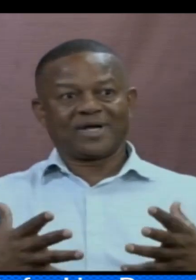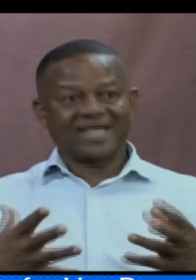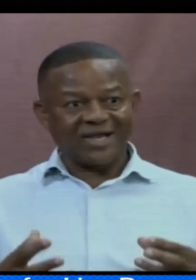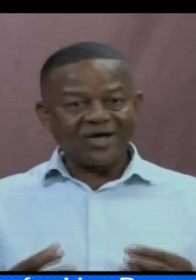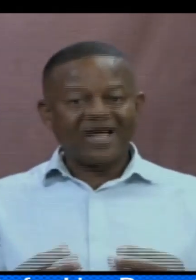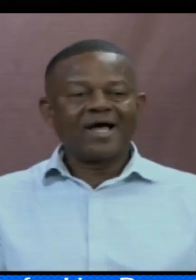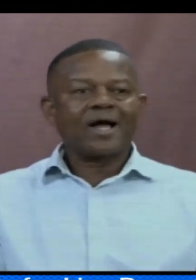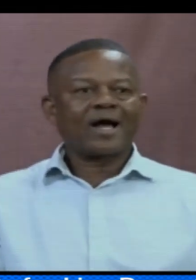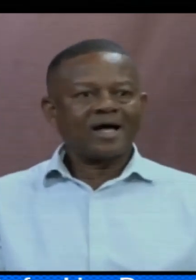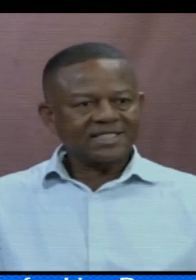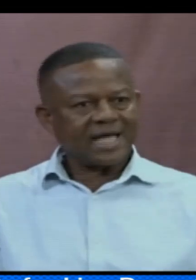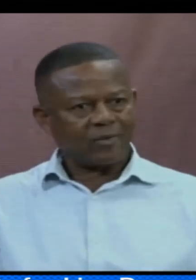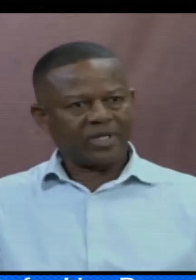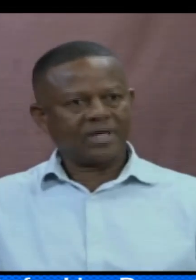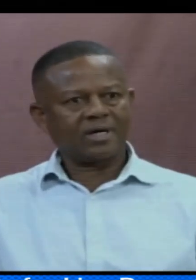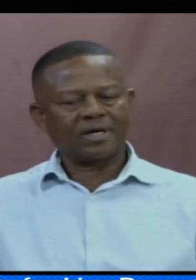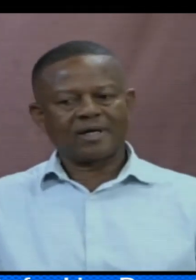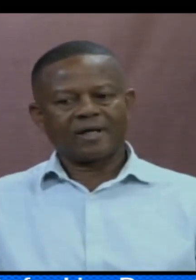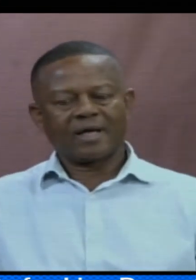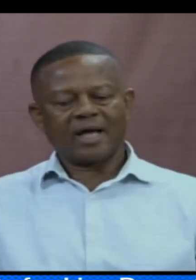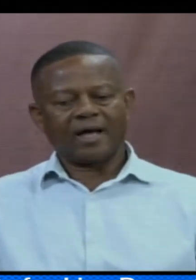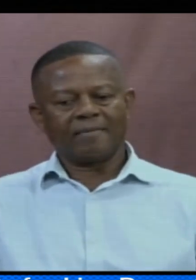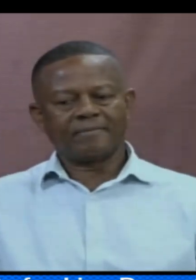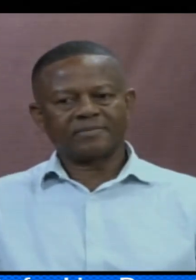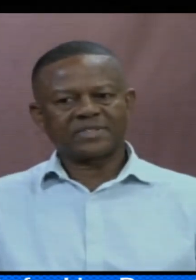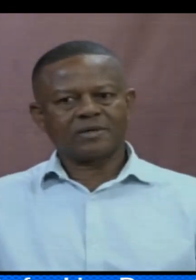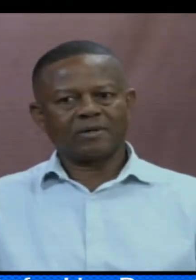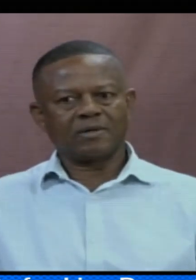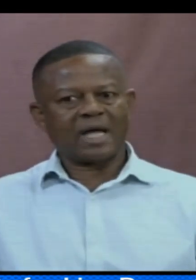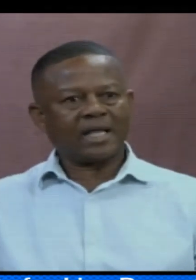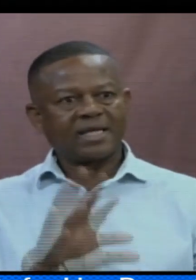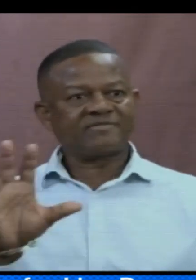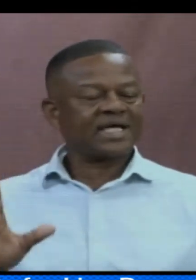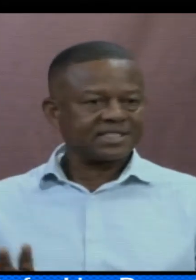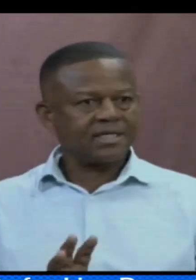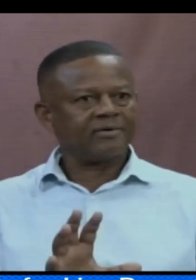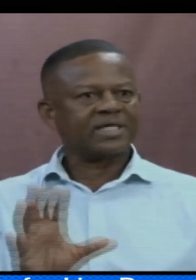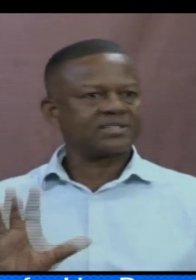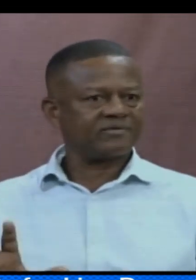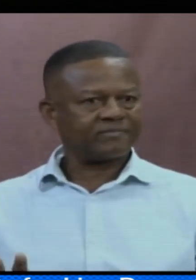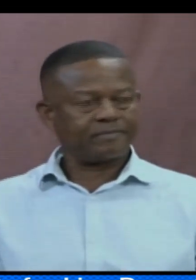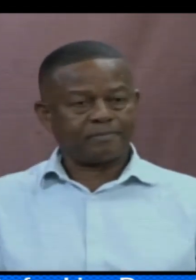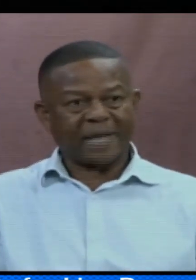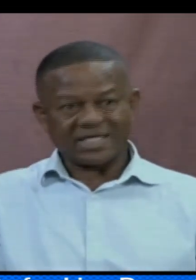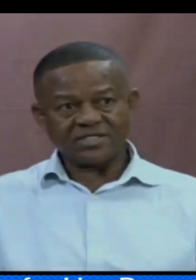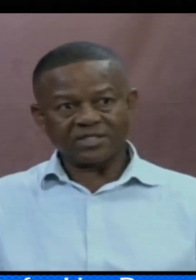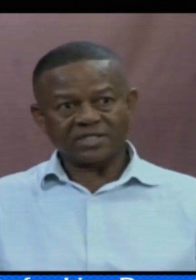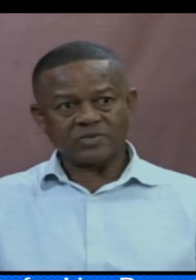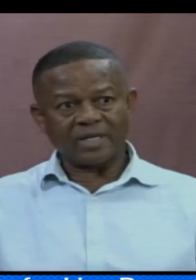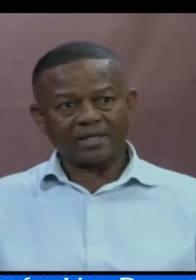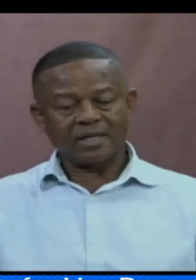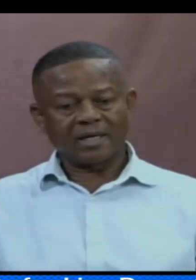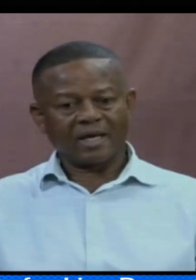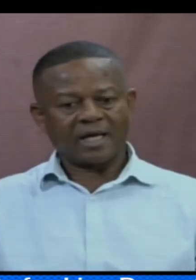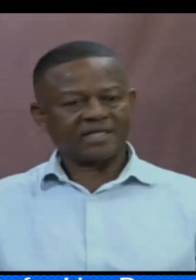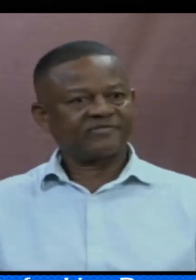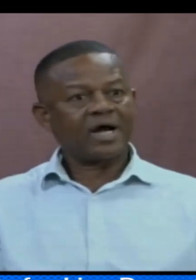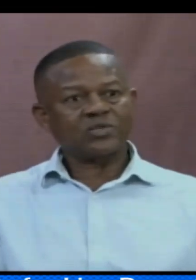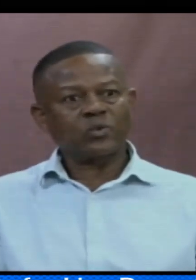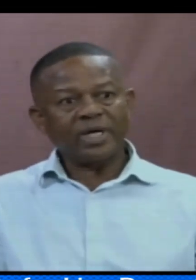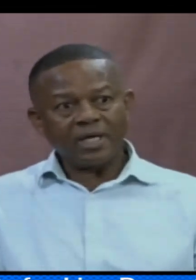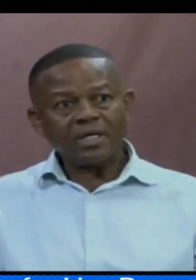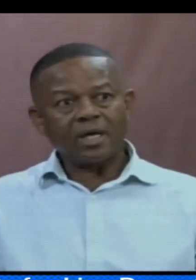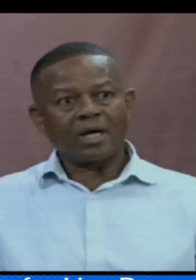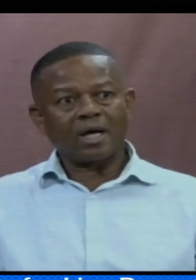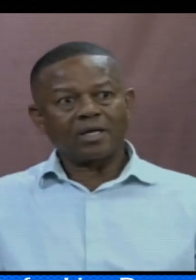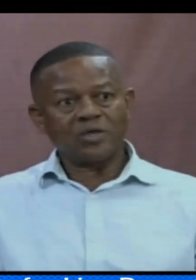proximal, contact with her. And they've tested the rest of passengers as well. And as far